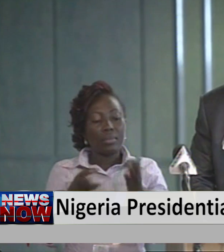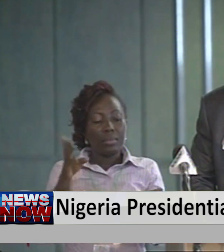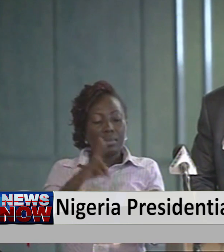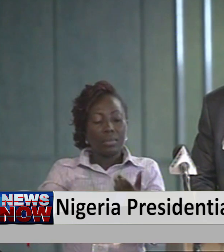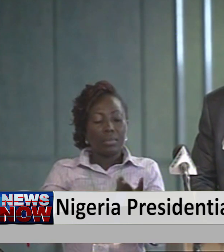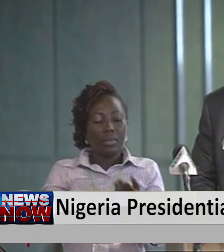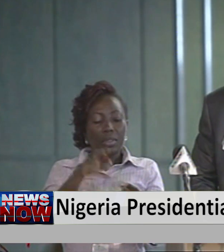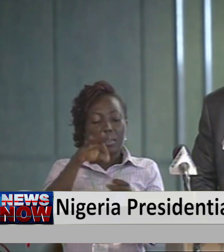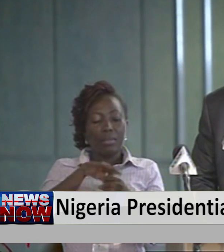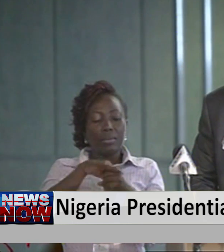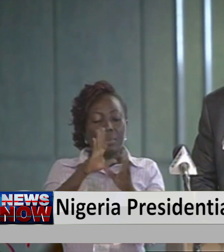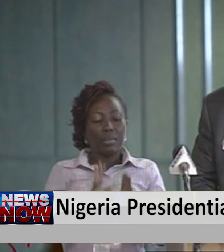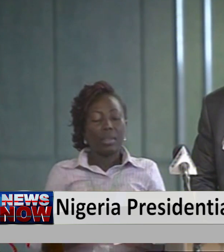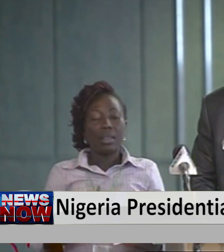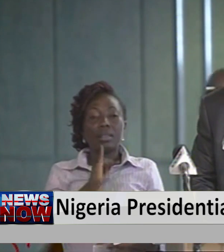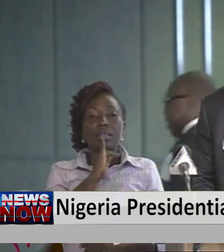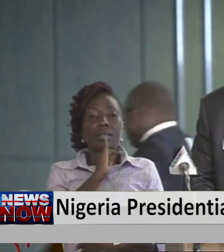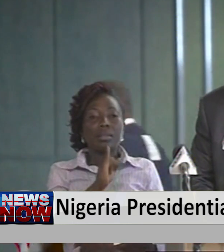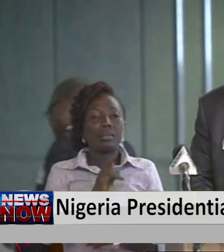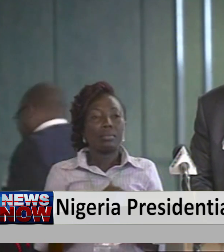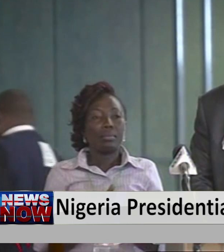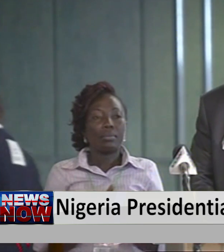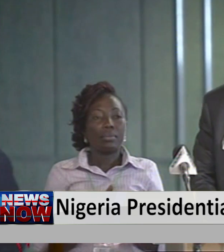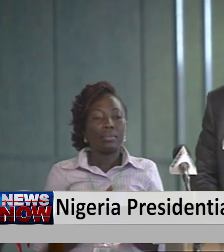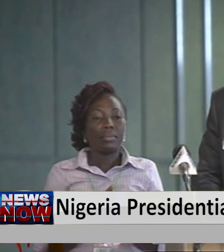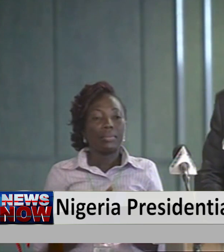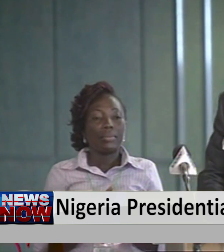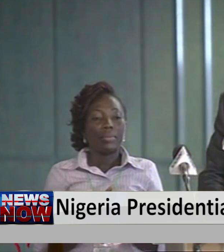registered voters is